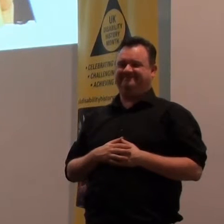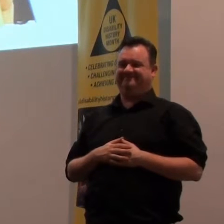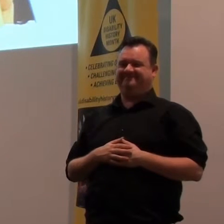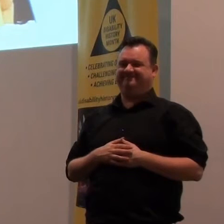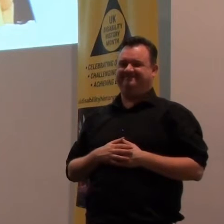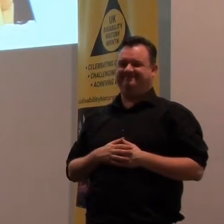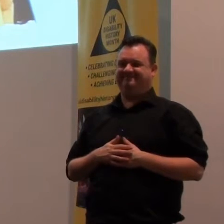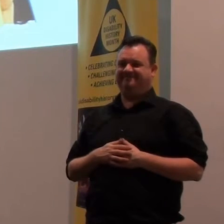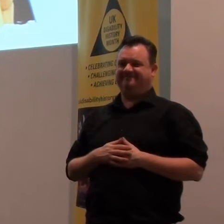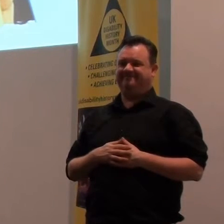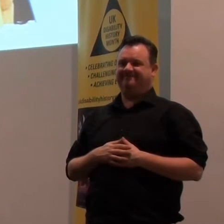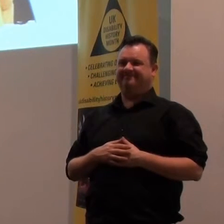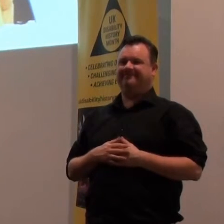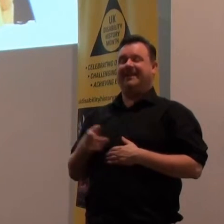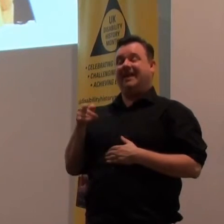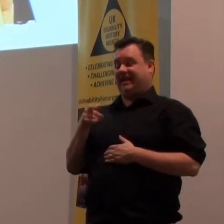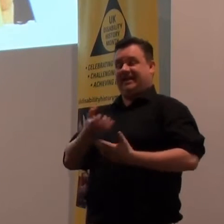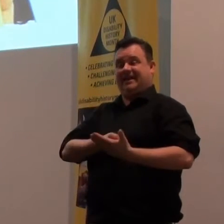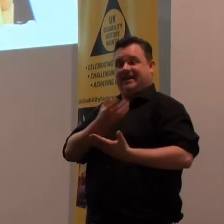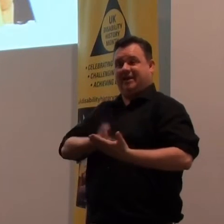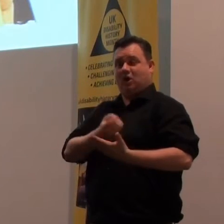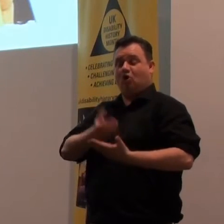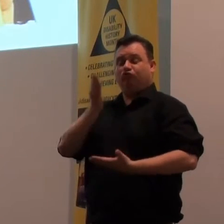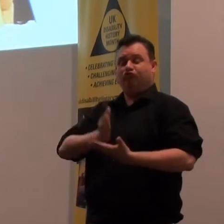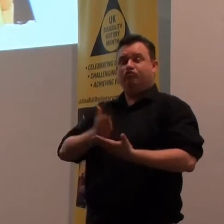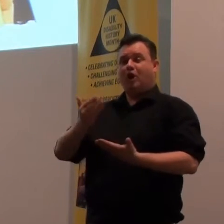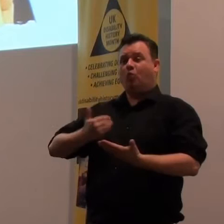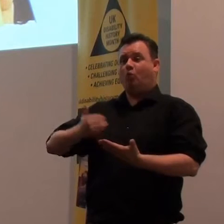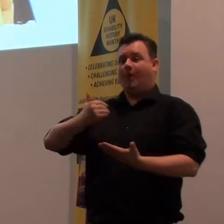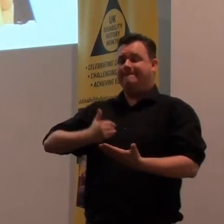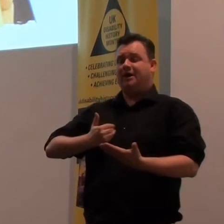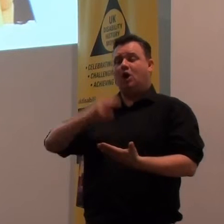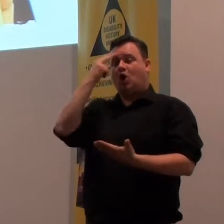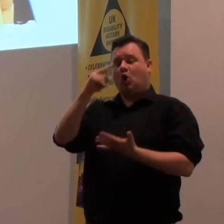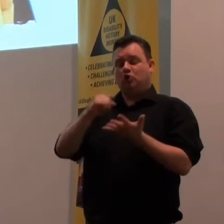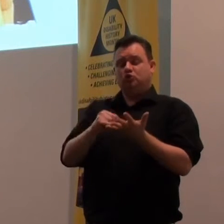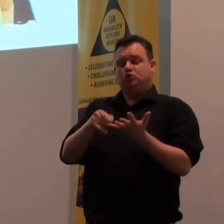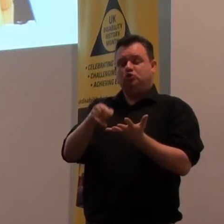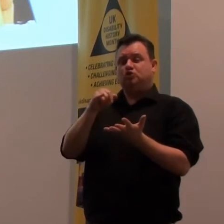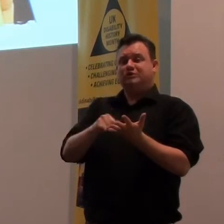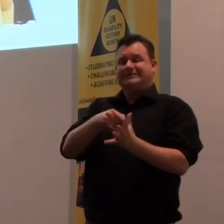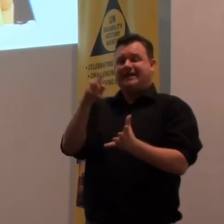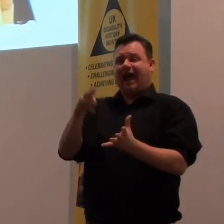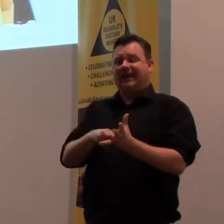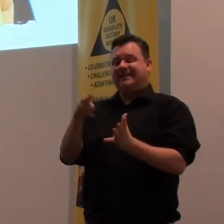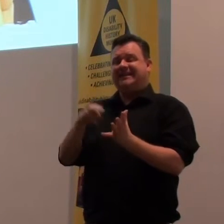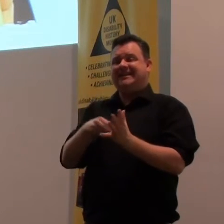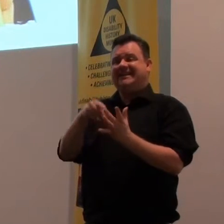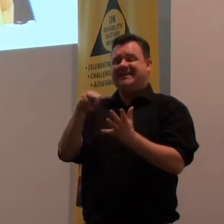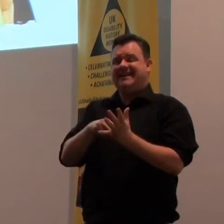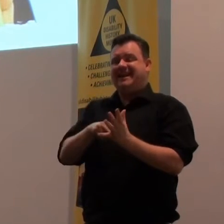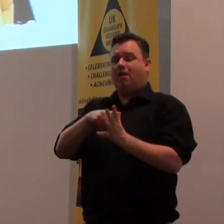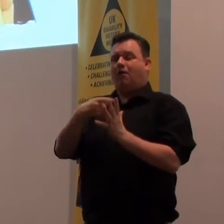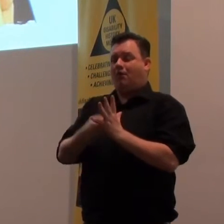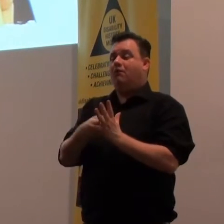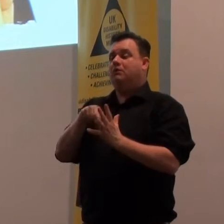So, it's about a real woman. She was called Susan Miller. She was hospitalised from the